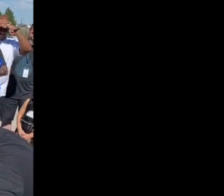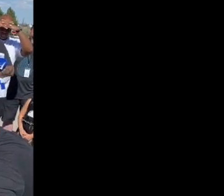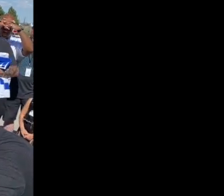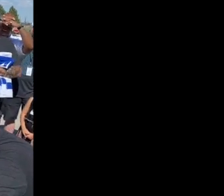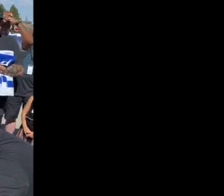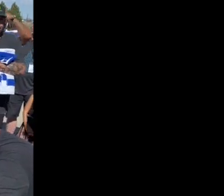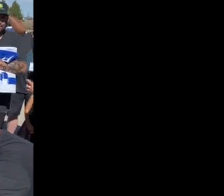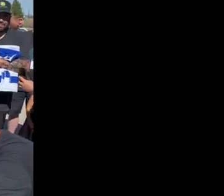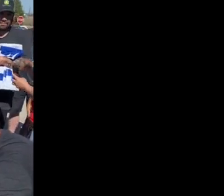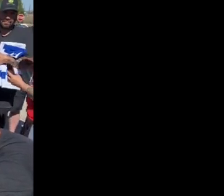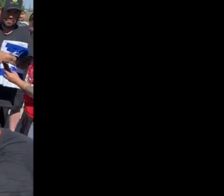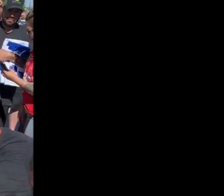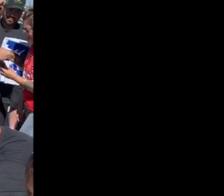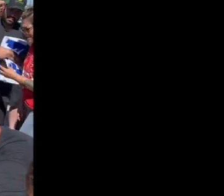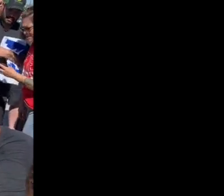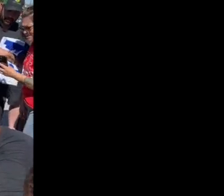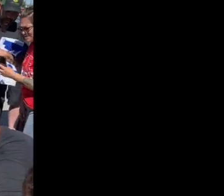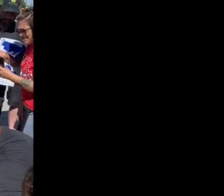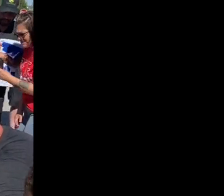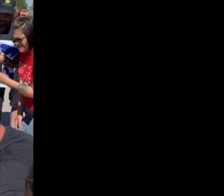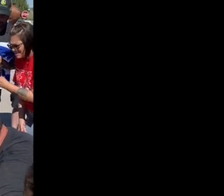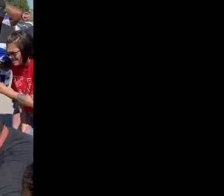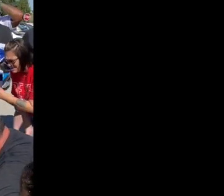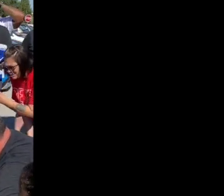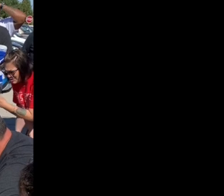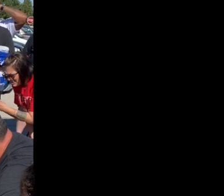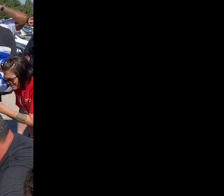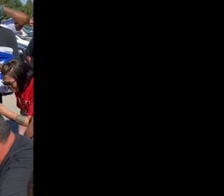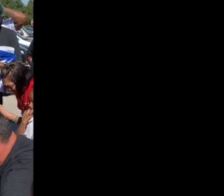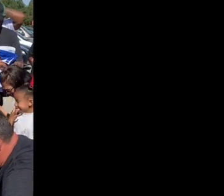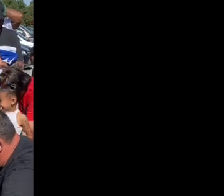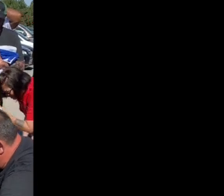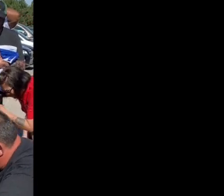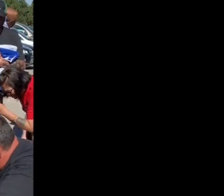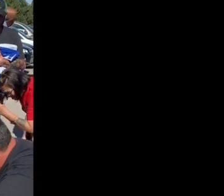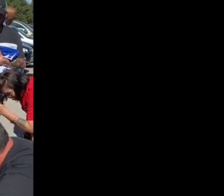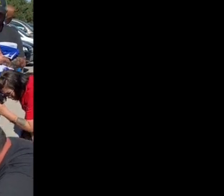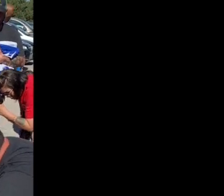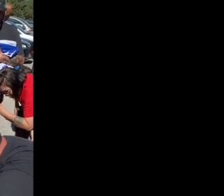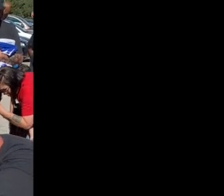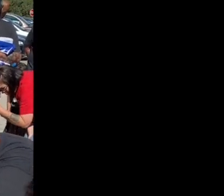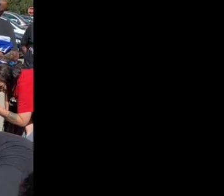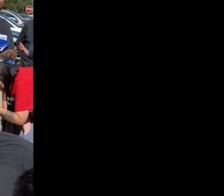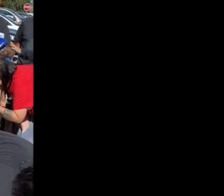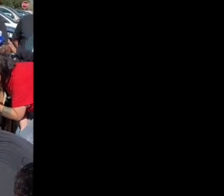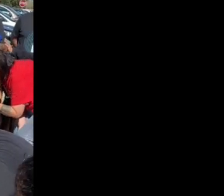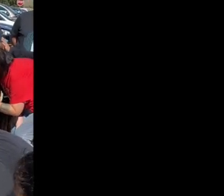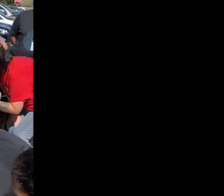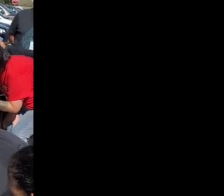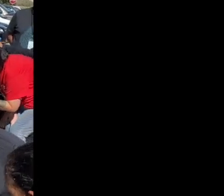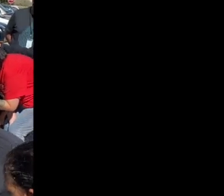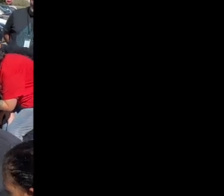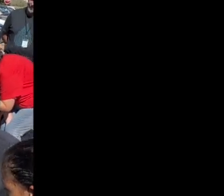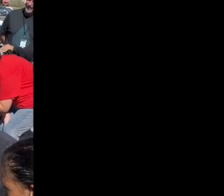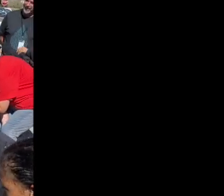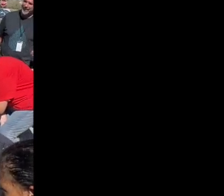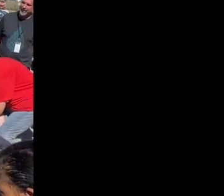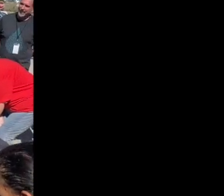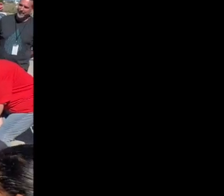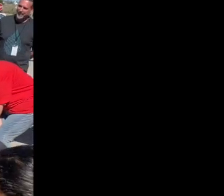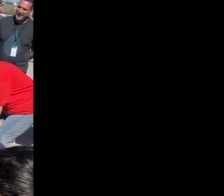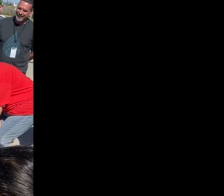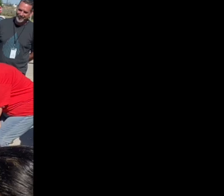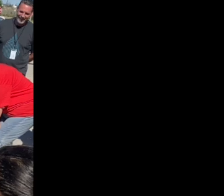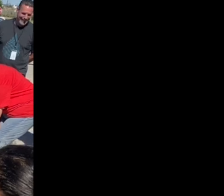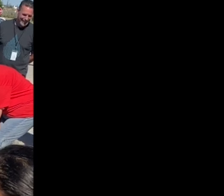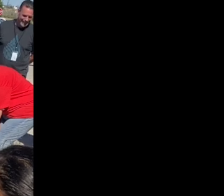Job, Junior. He's like, well, that took my breath away. So, Junior, I'm going to ask you what your public profession of faith